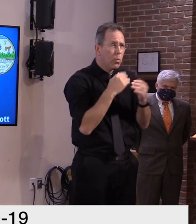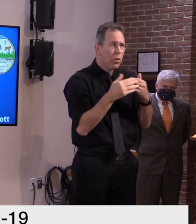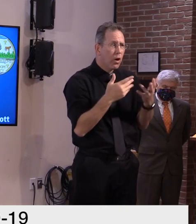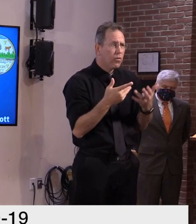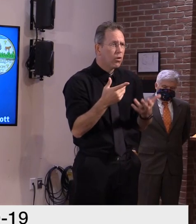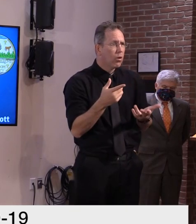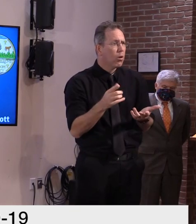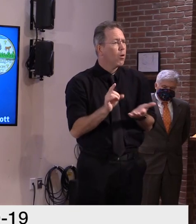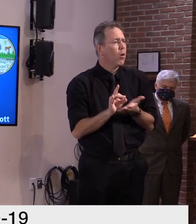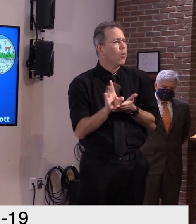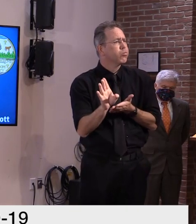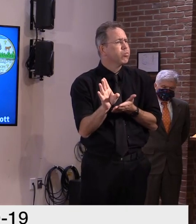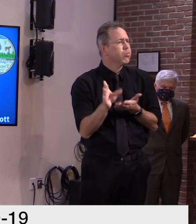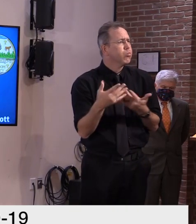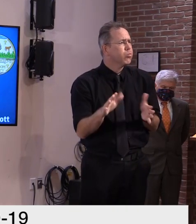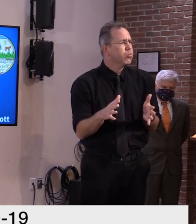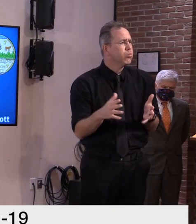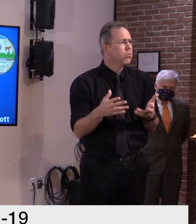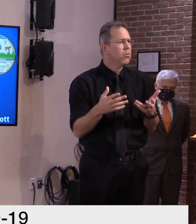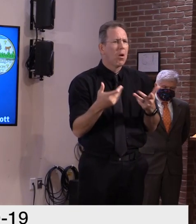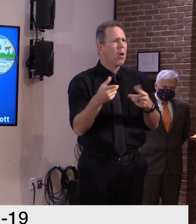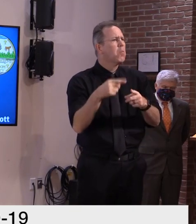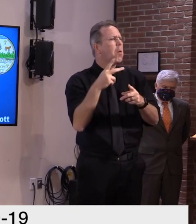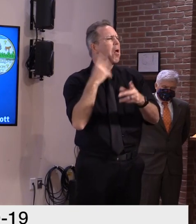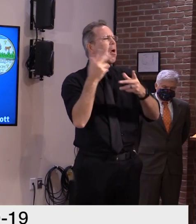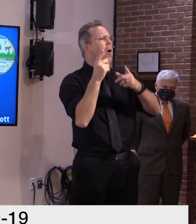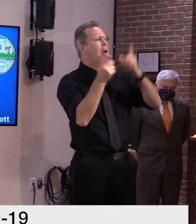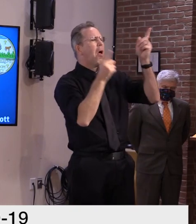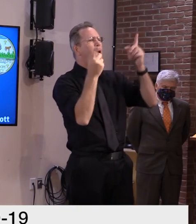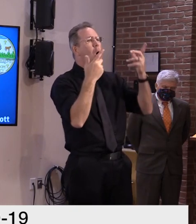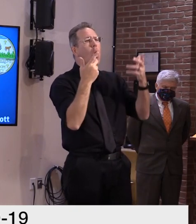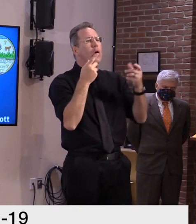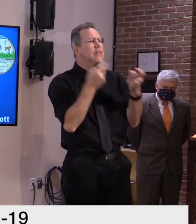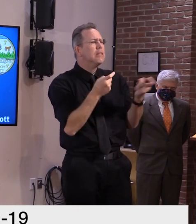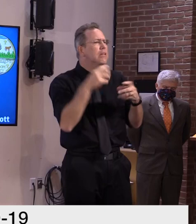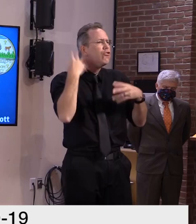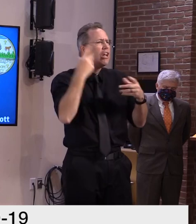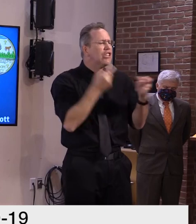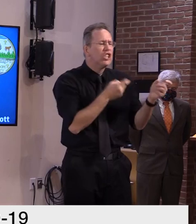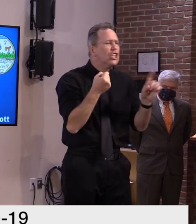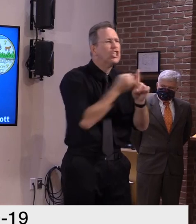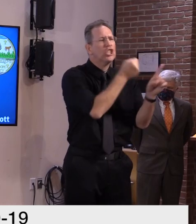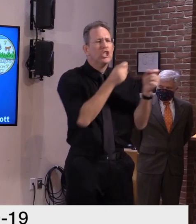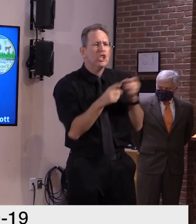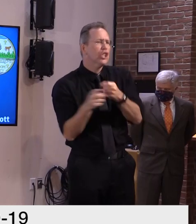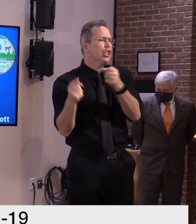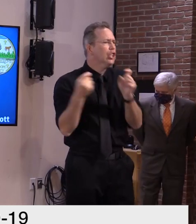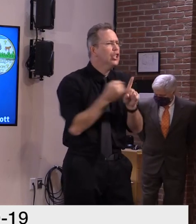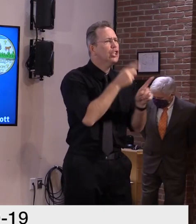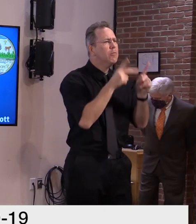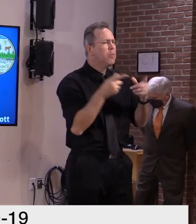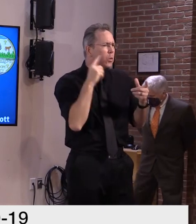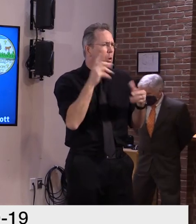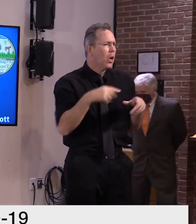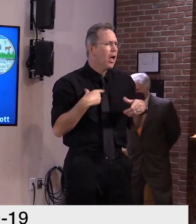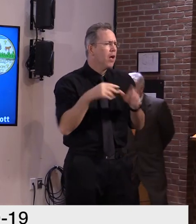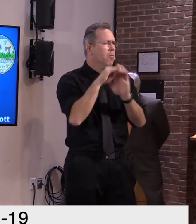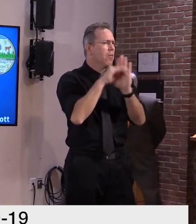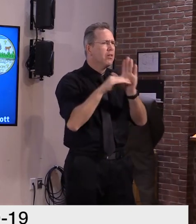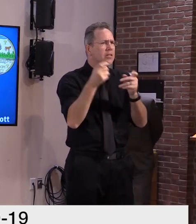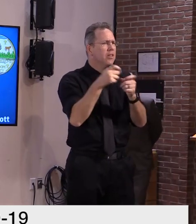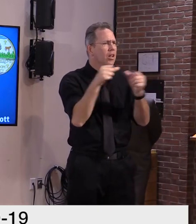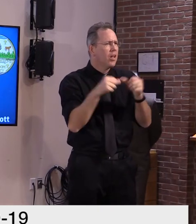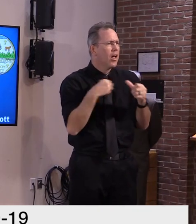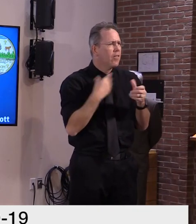or as we've seen in past circumstances, poor behavior that's not conducive to the